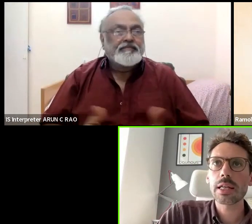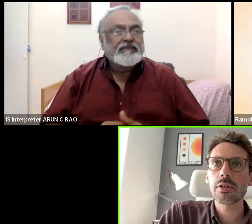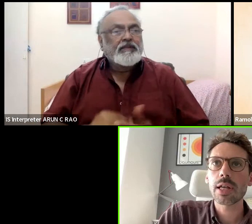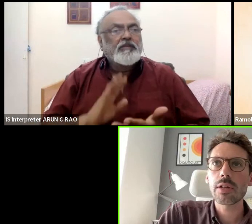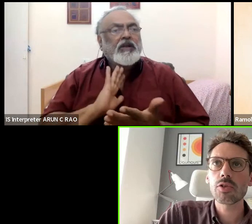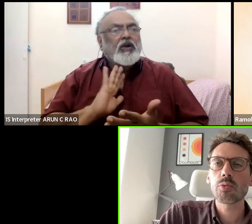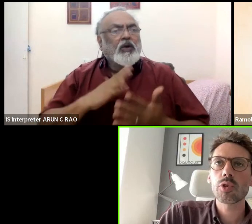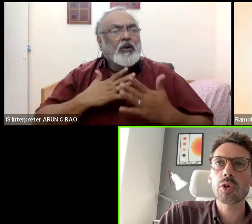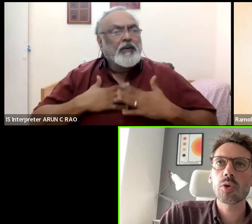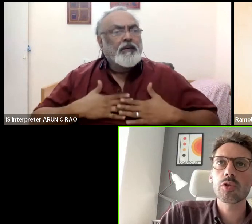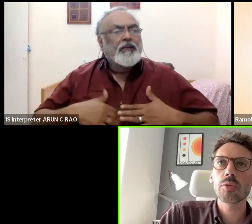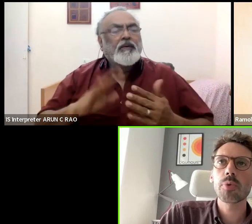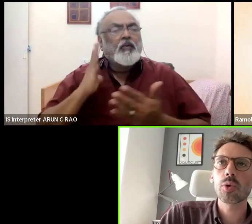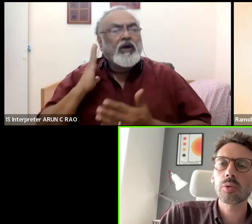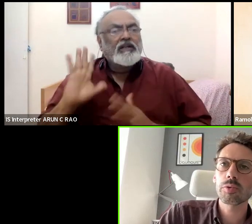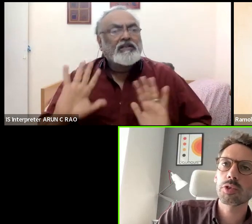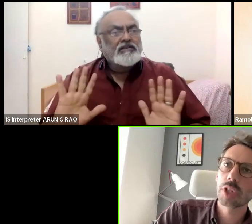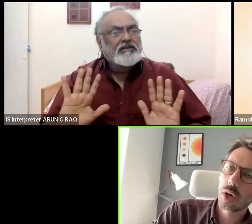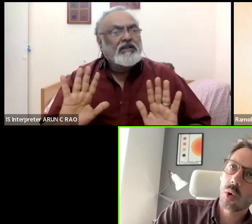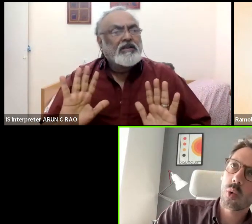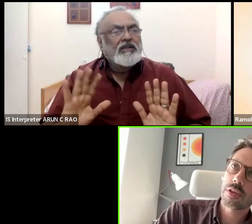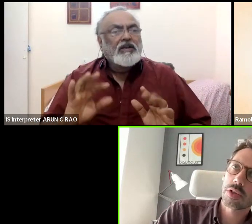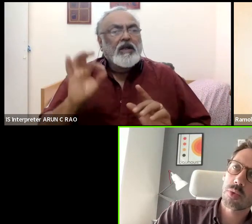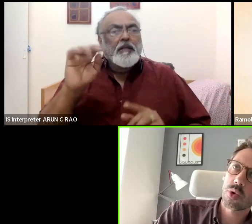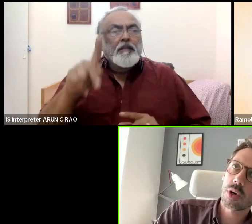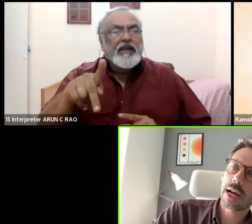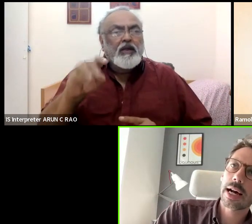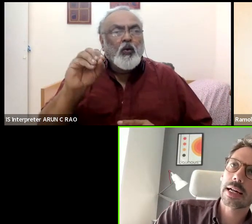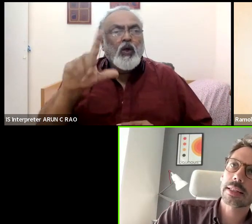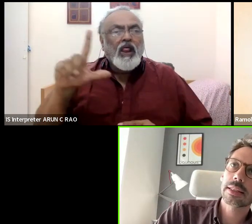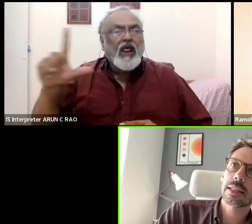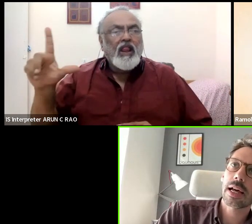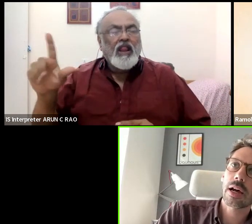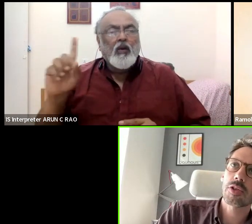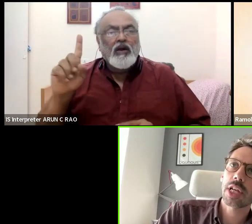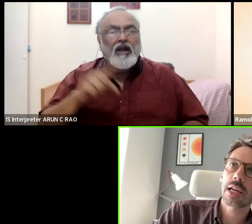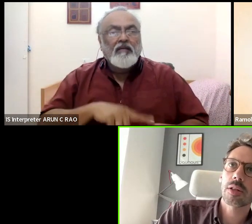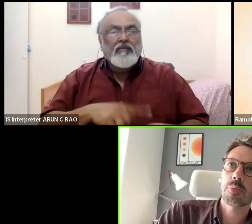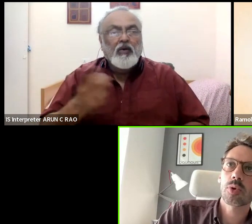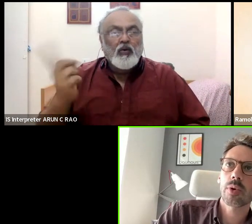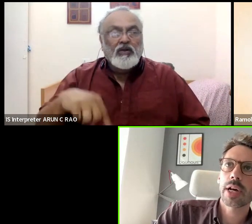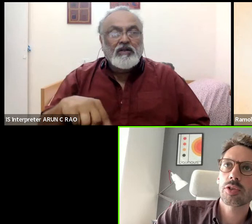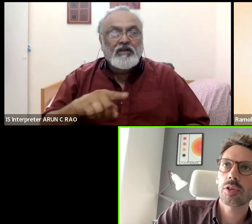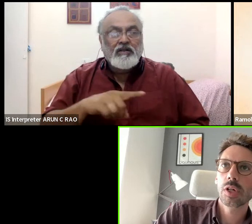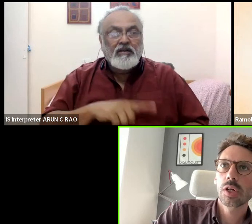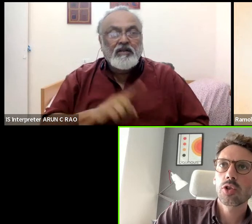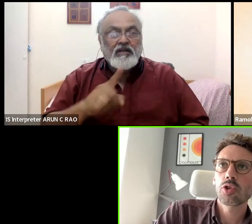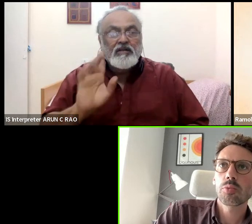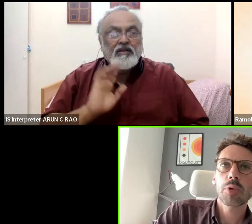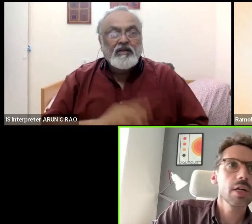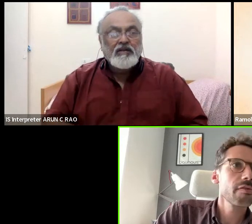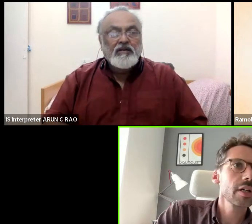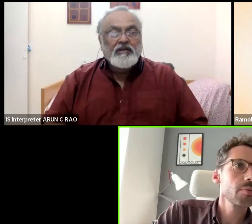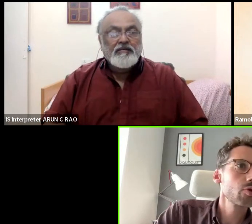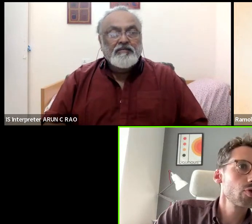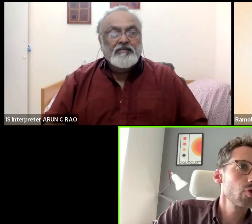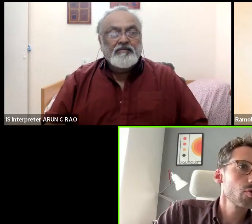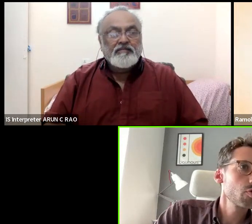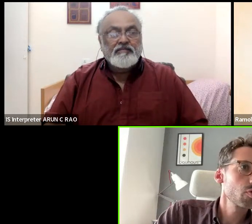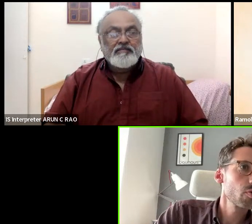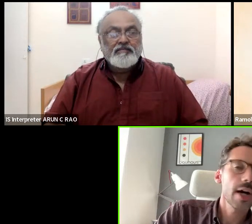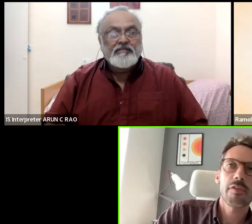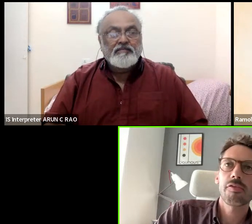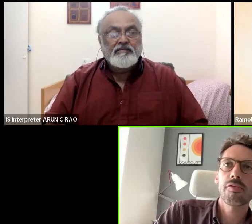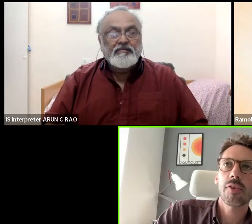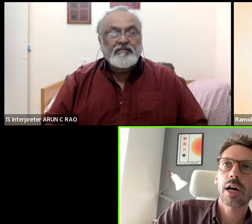pause here again. So we're going to go to the polls once more, and our second poll question should be available to